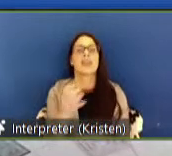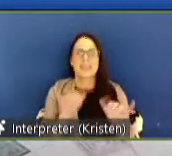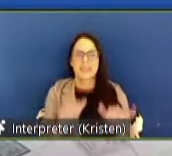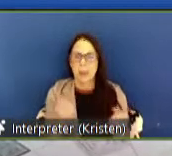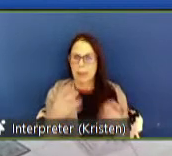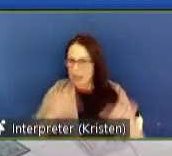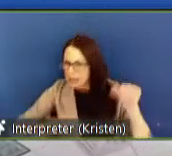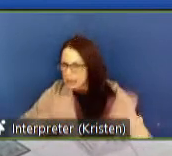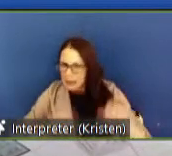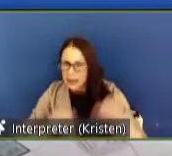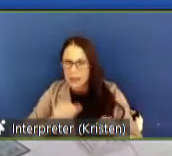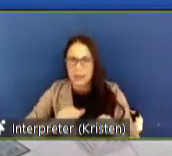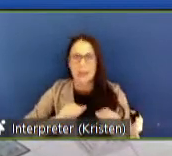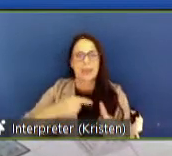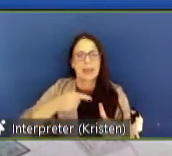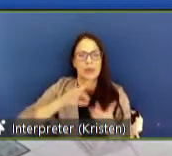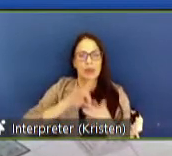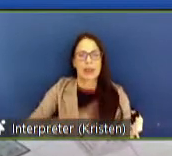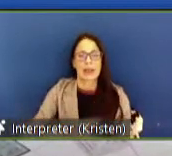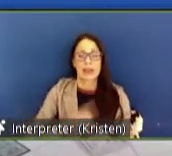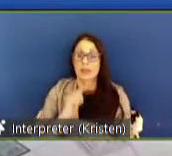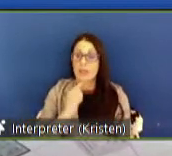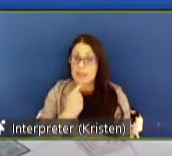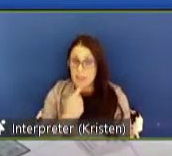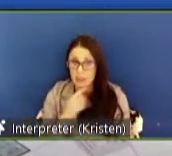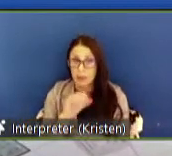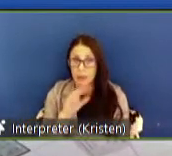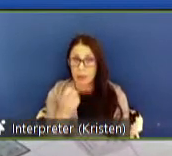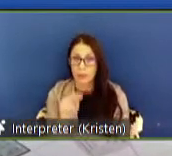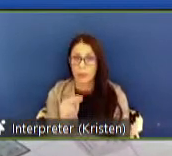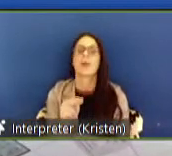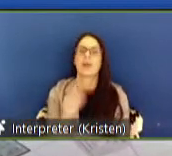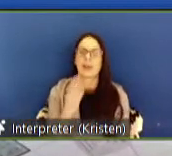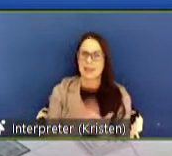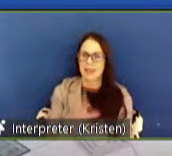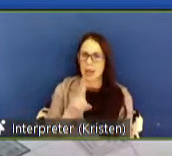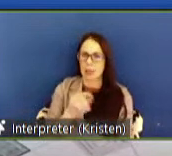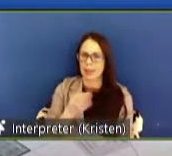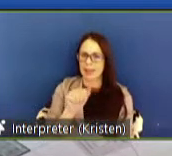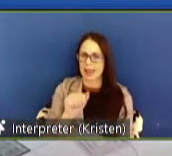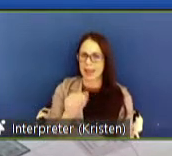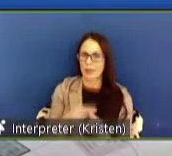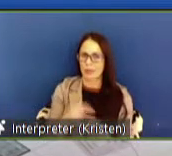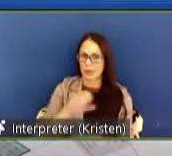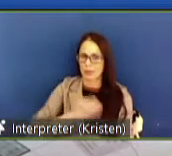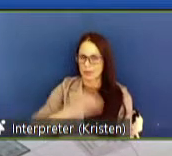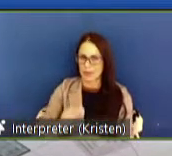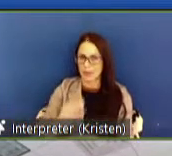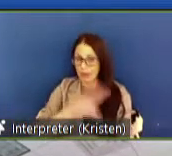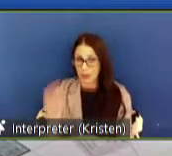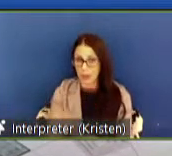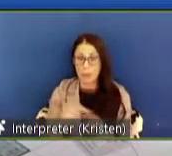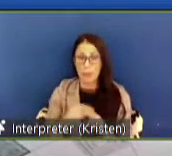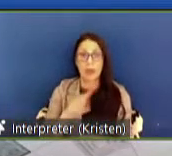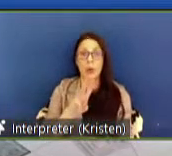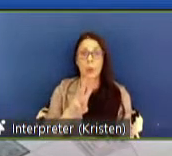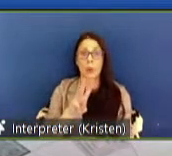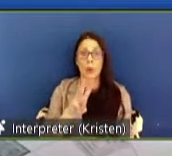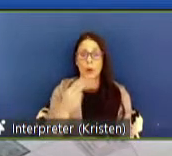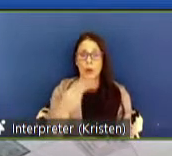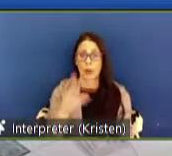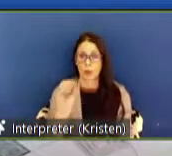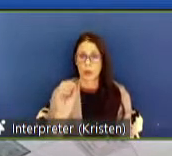severity of the Omicron variant. There is some early reassuring data coming out of South Africa, but the World Health Organization is also